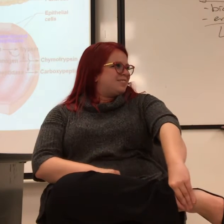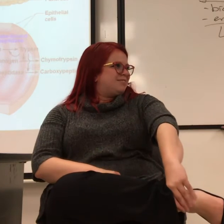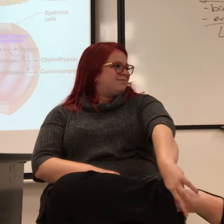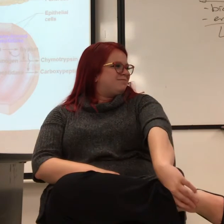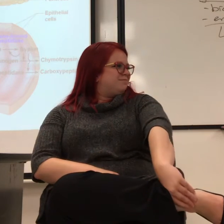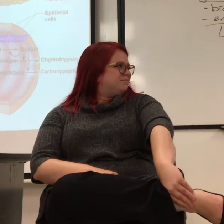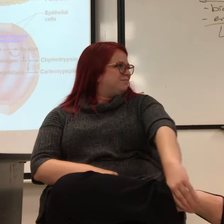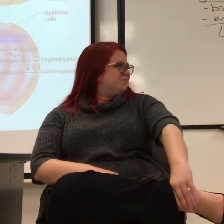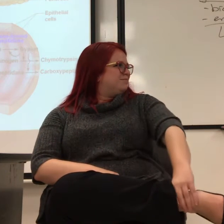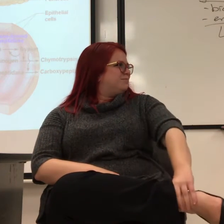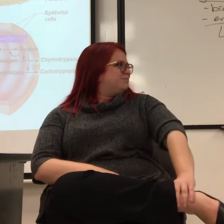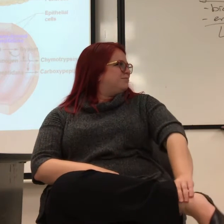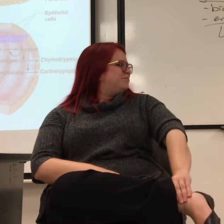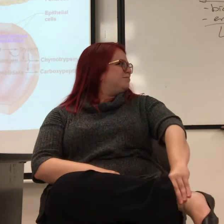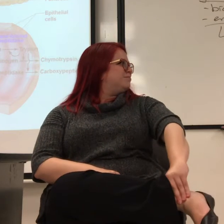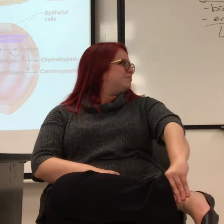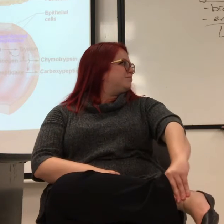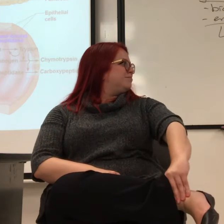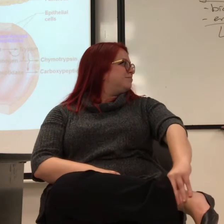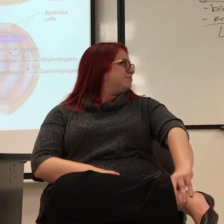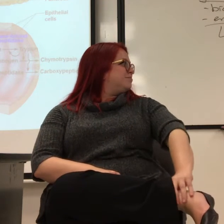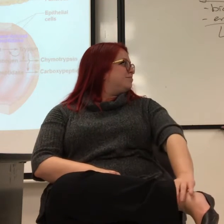So that activates